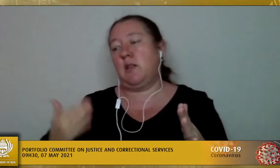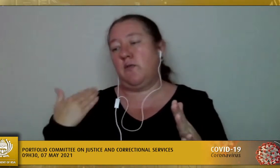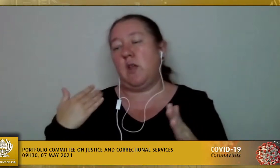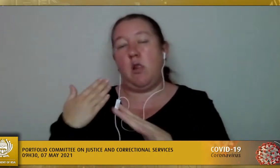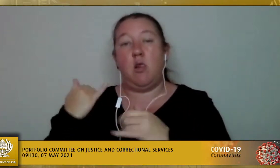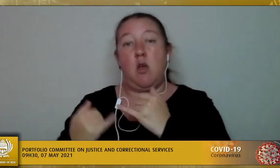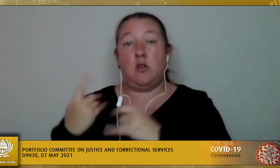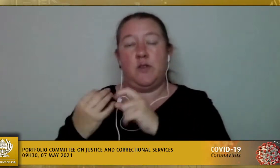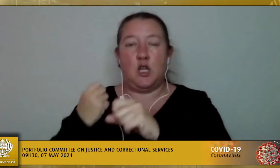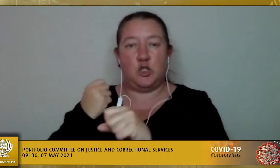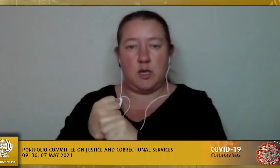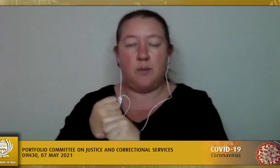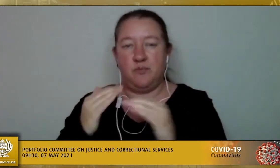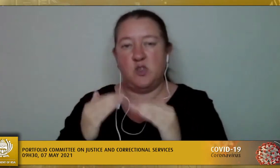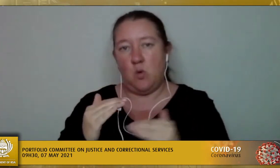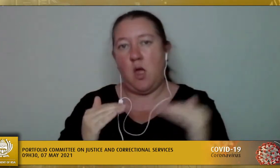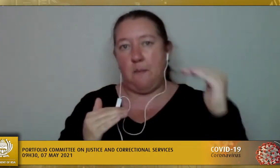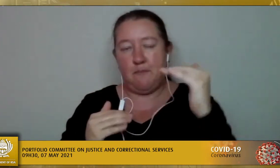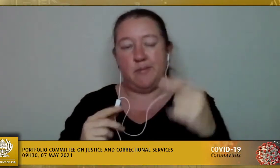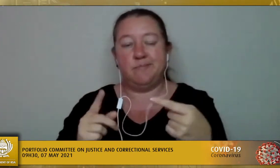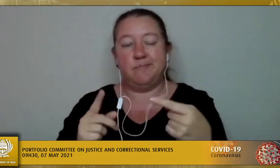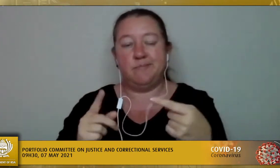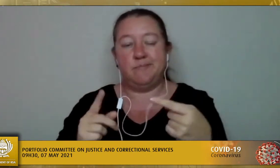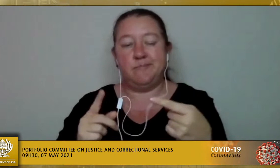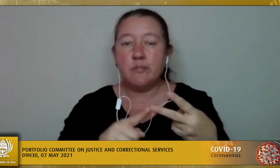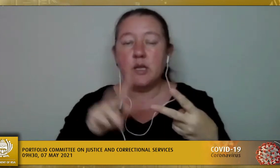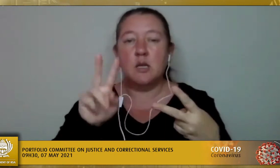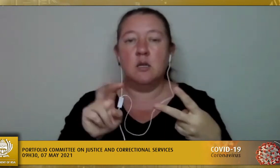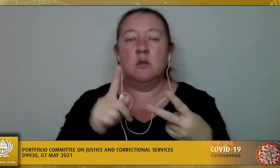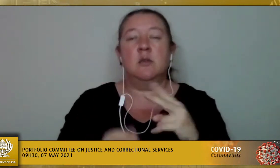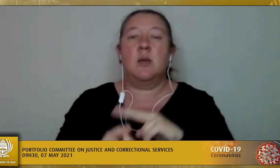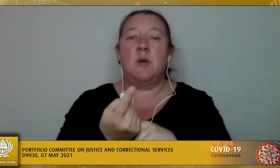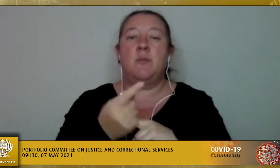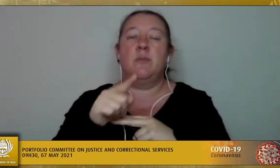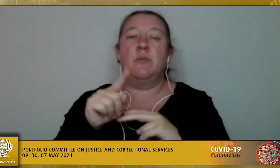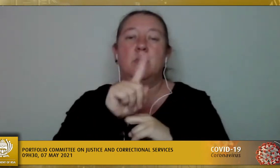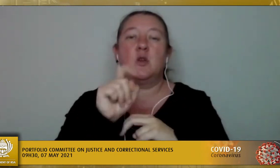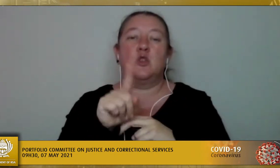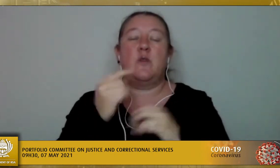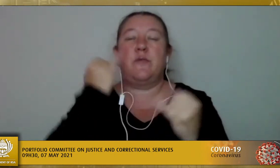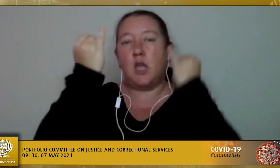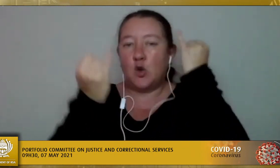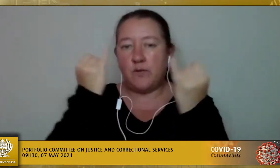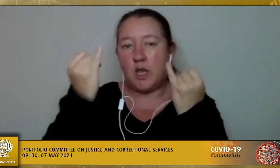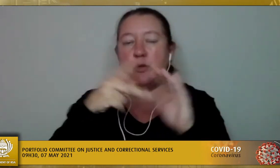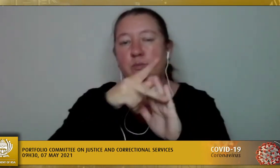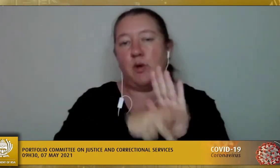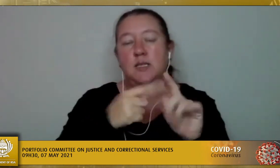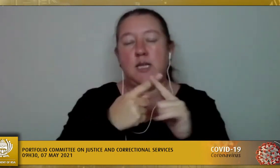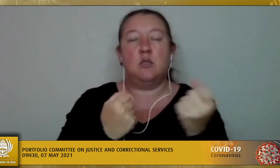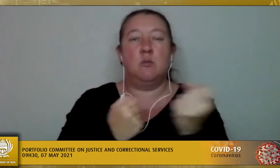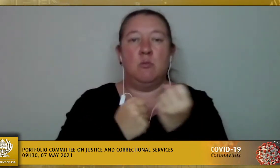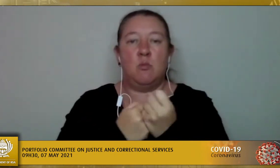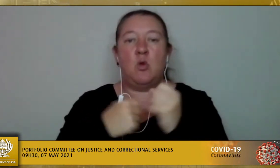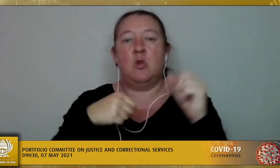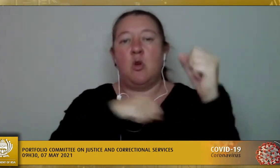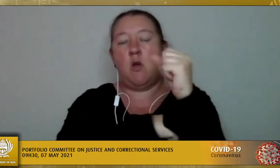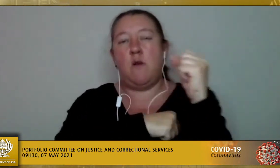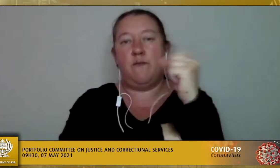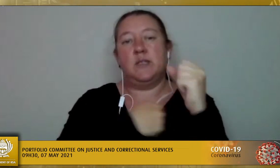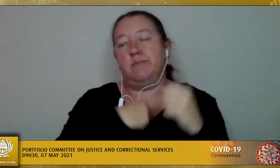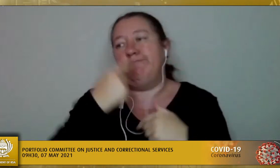Financial year the other uh issue that came up that was the question of the Innovation policy and support office I think